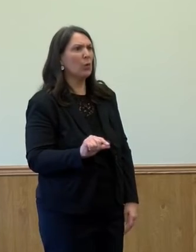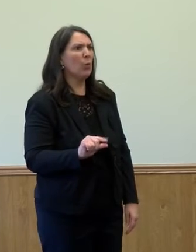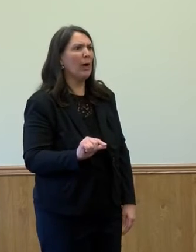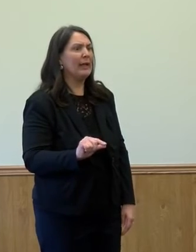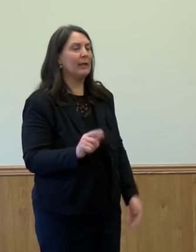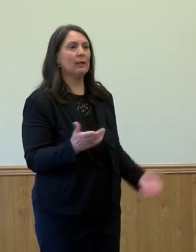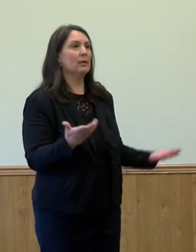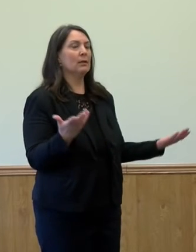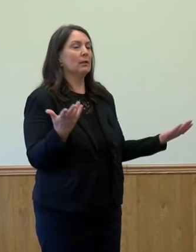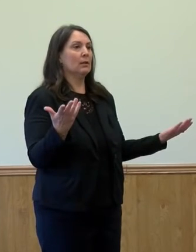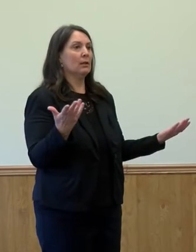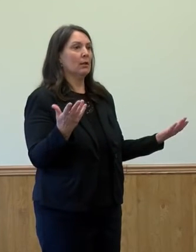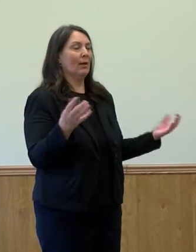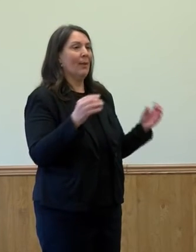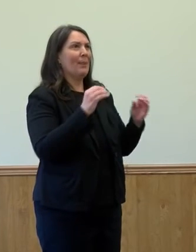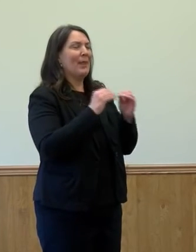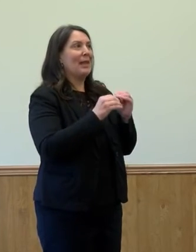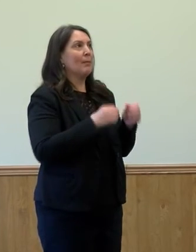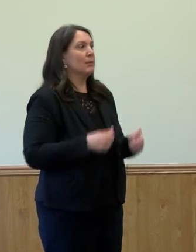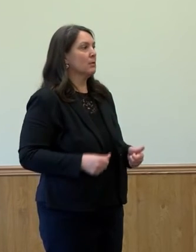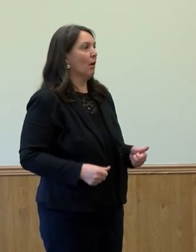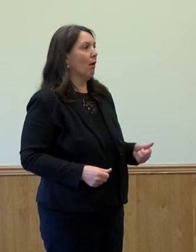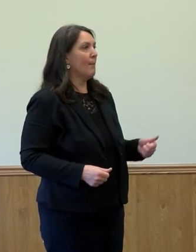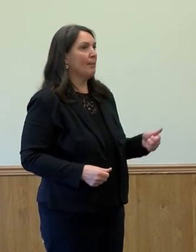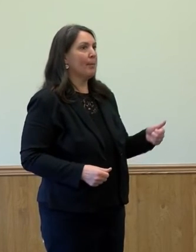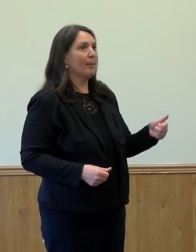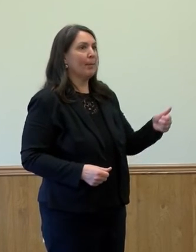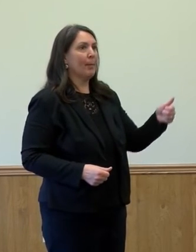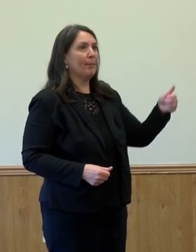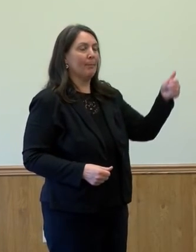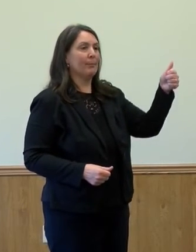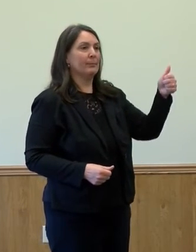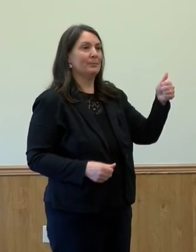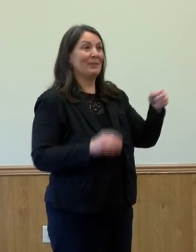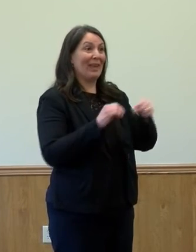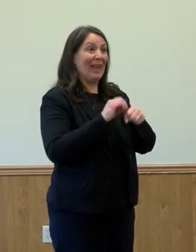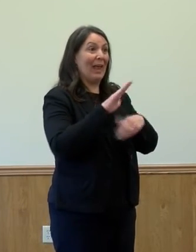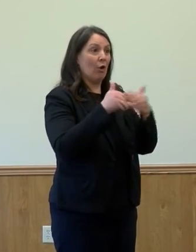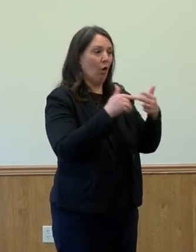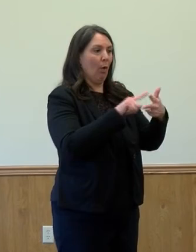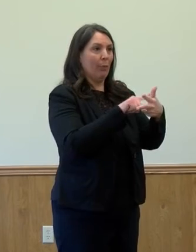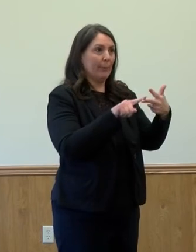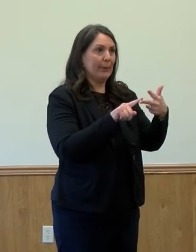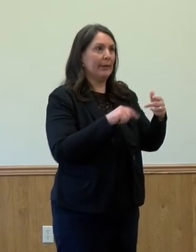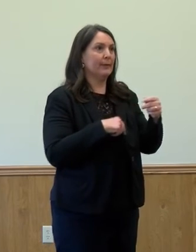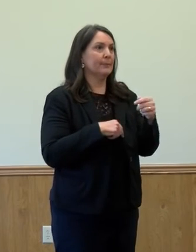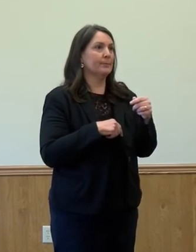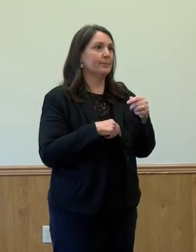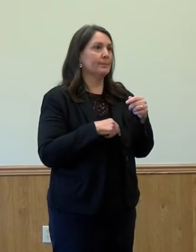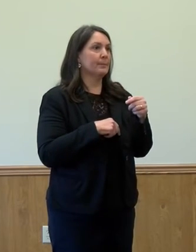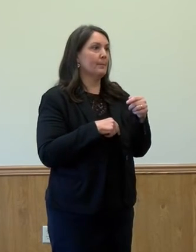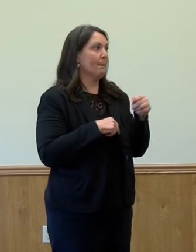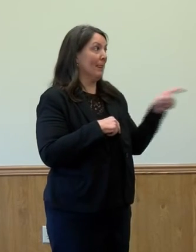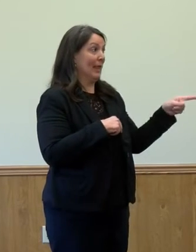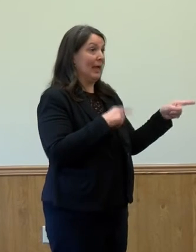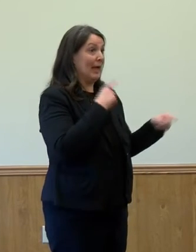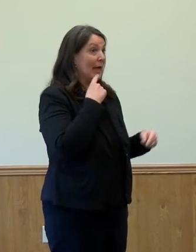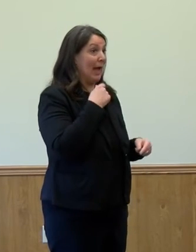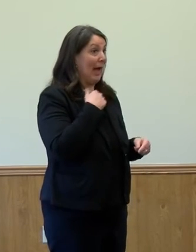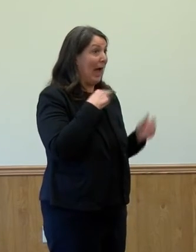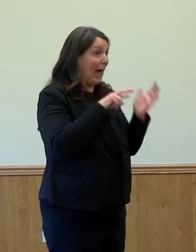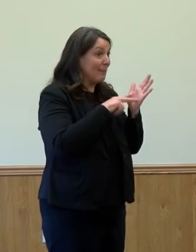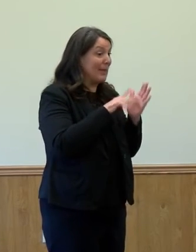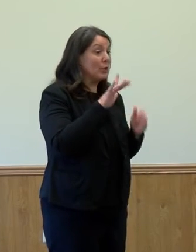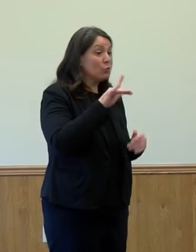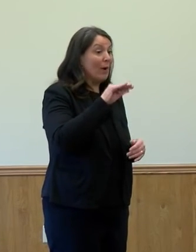just ticking upwards in the Tri-County. So you said 25%. Each week, we're almost growing by 25% in